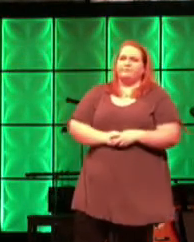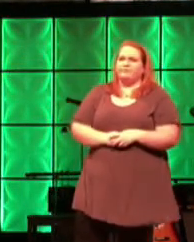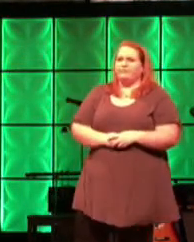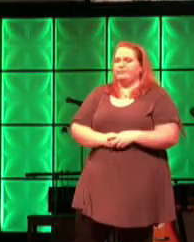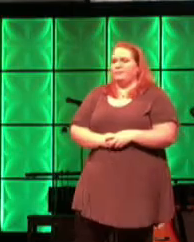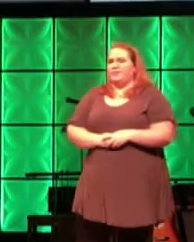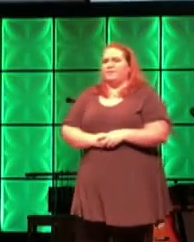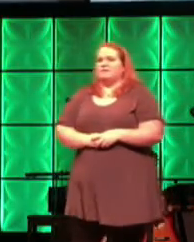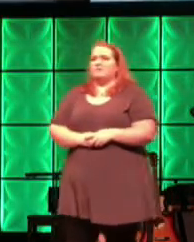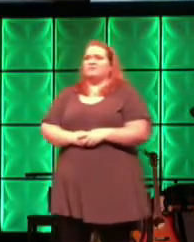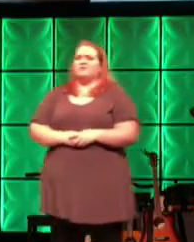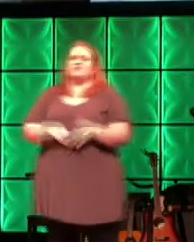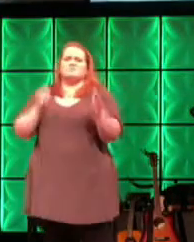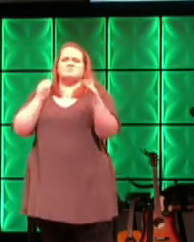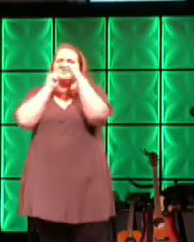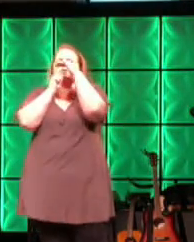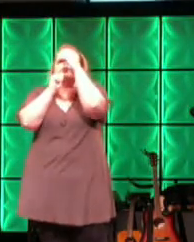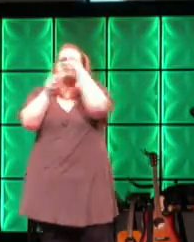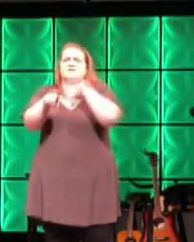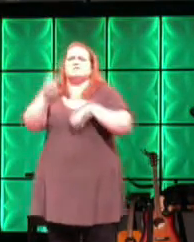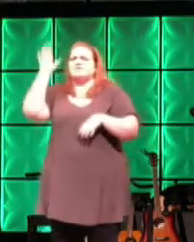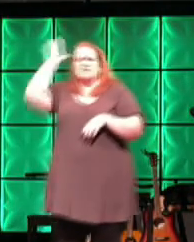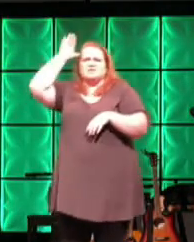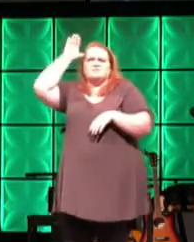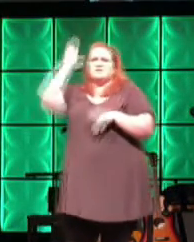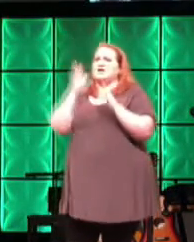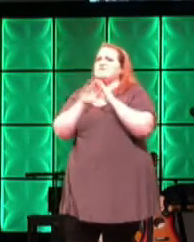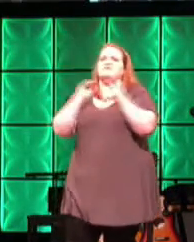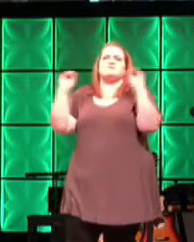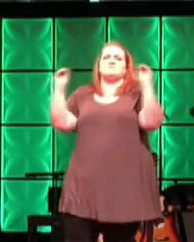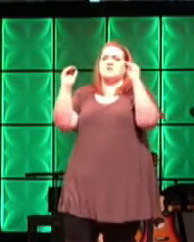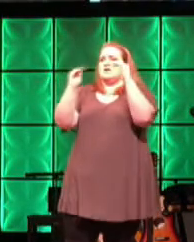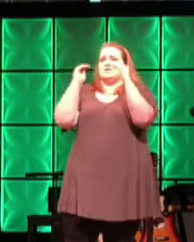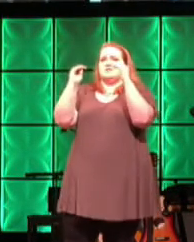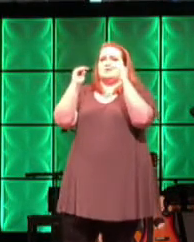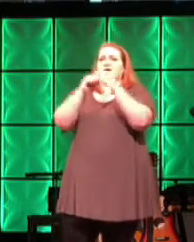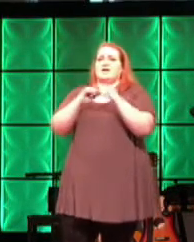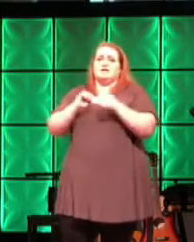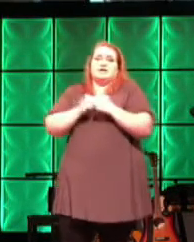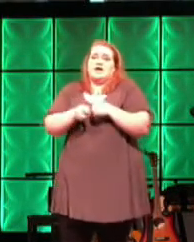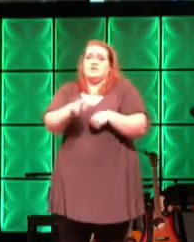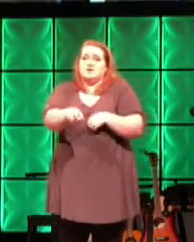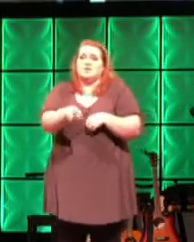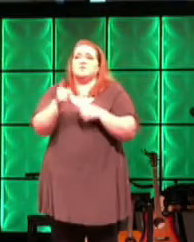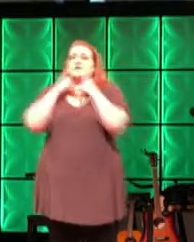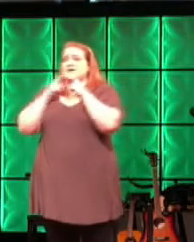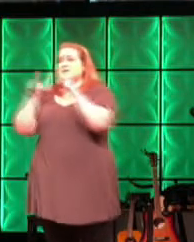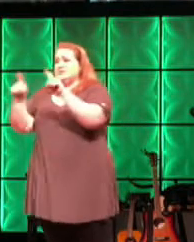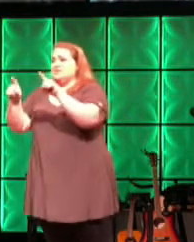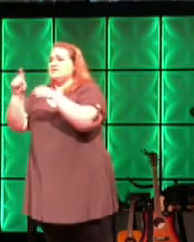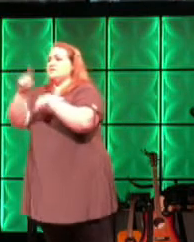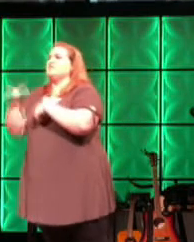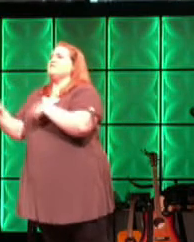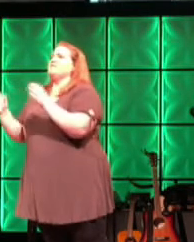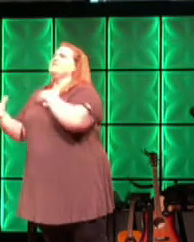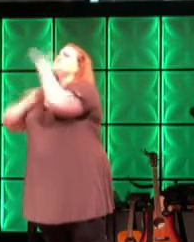propaganda. For the humility of that donkey was nothing compared to the way he would answer their shouts of